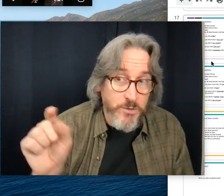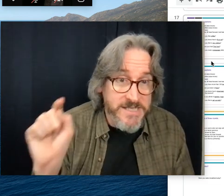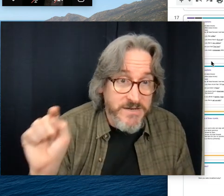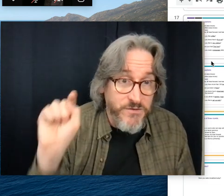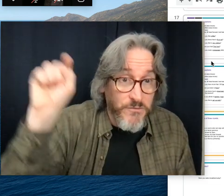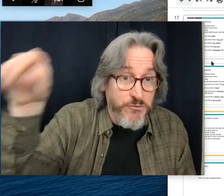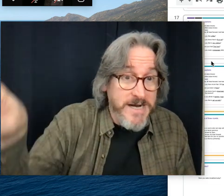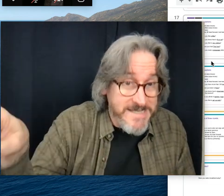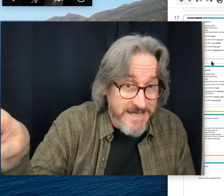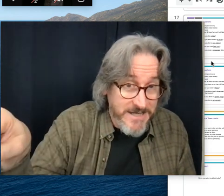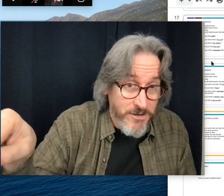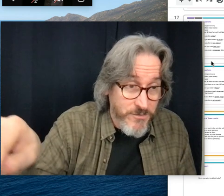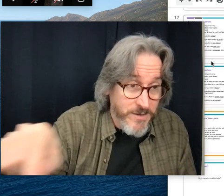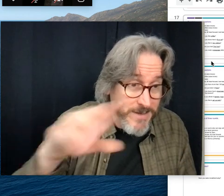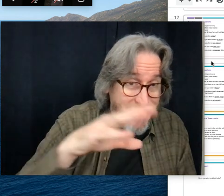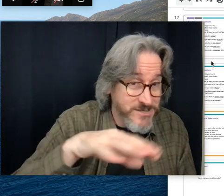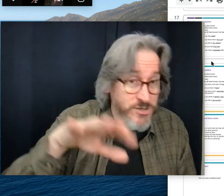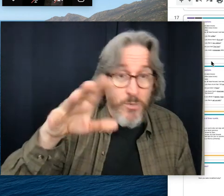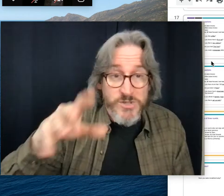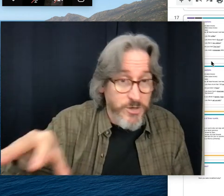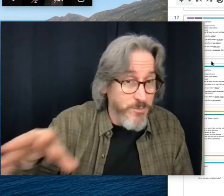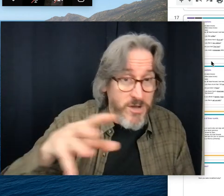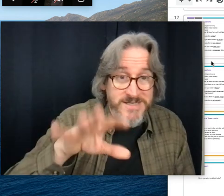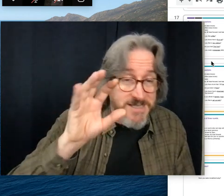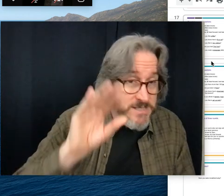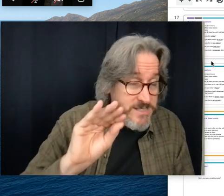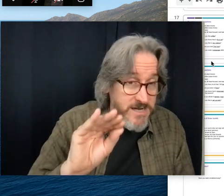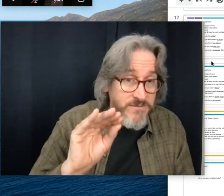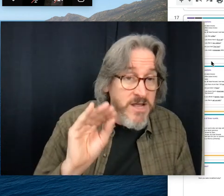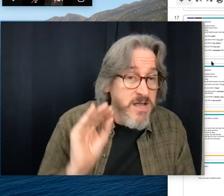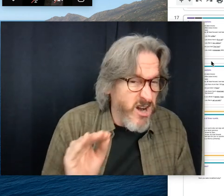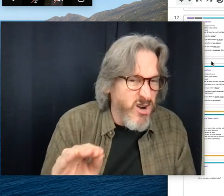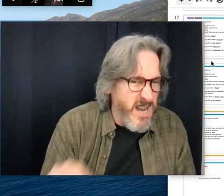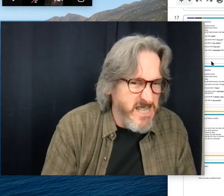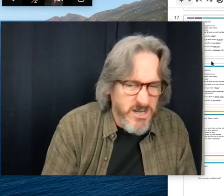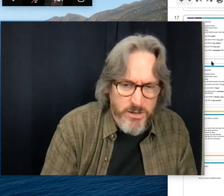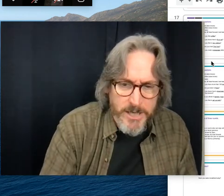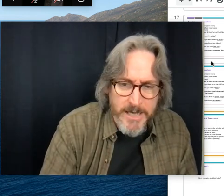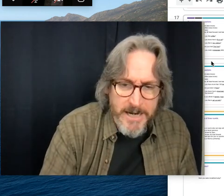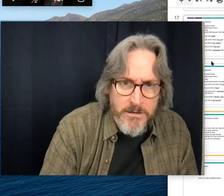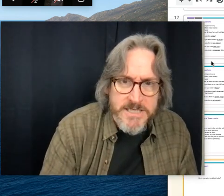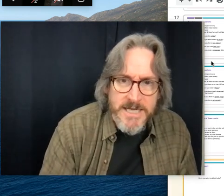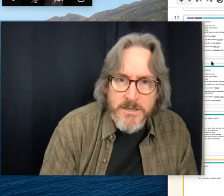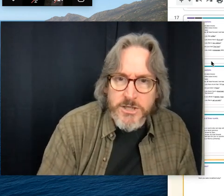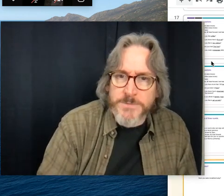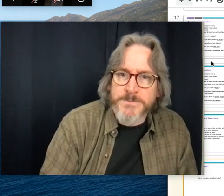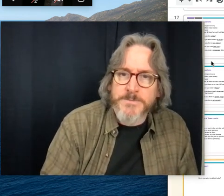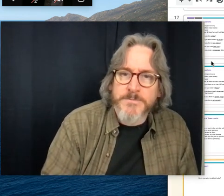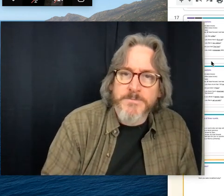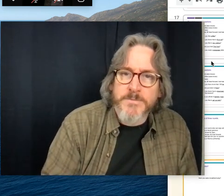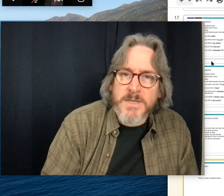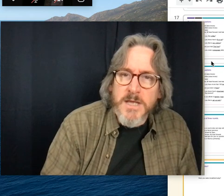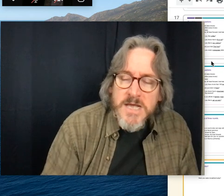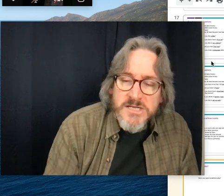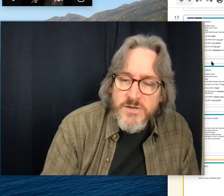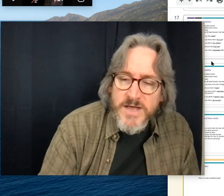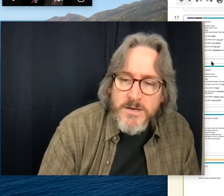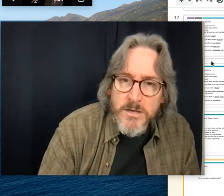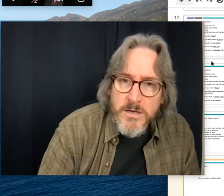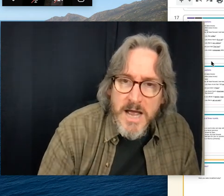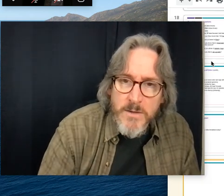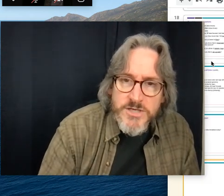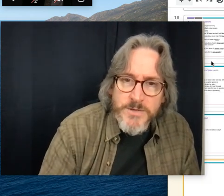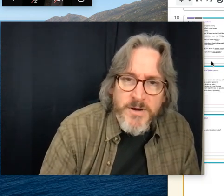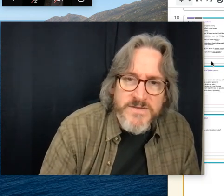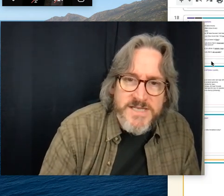and then you listen for the phrasing in the other thing because there's always weird pauses and stuff that aren't necessarily inherent to English. So